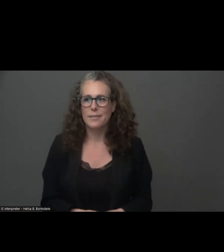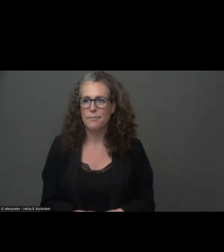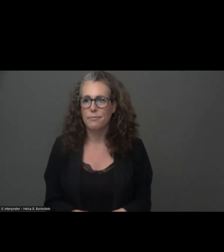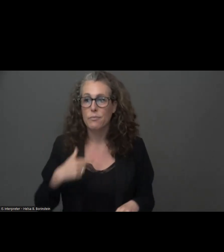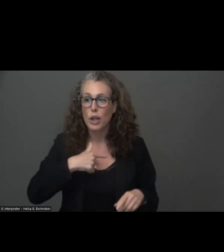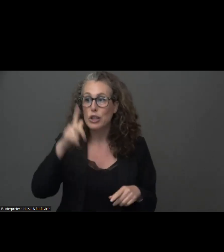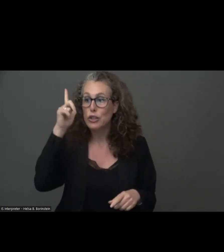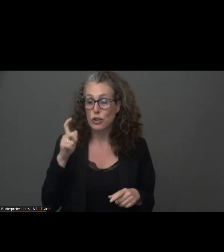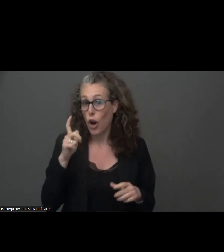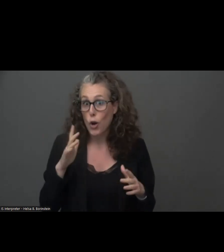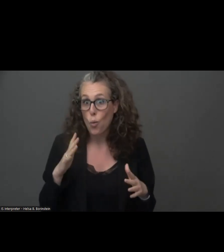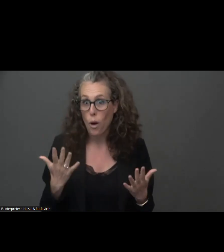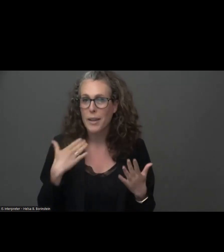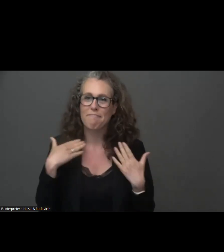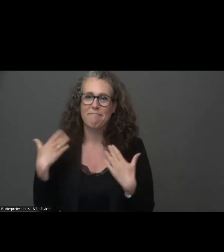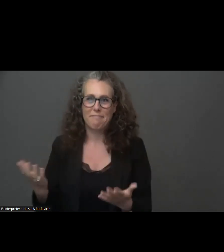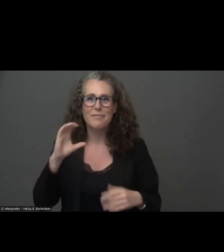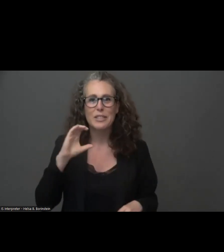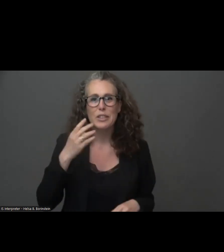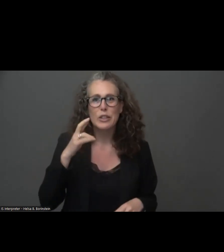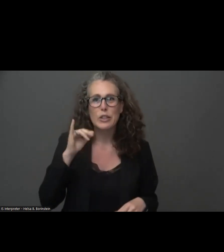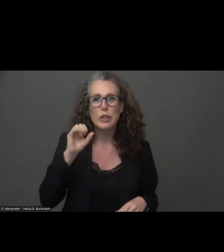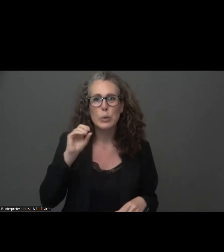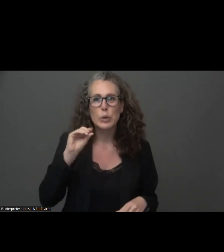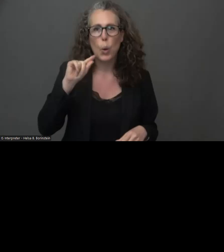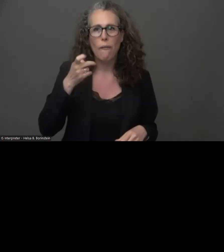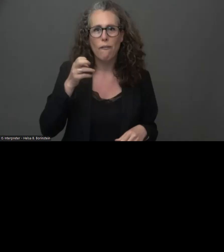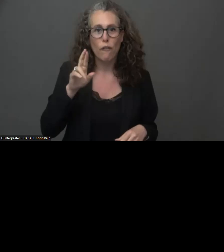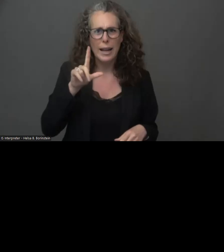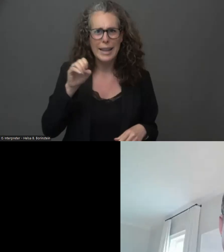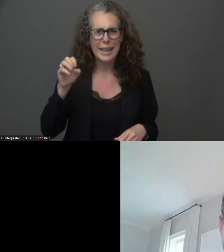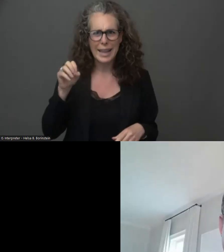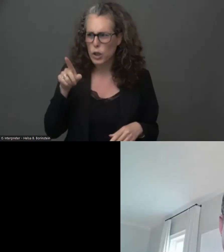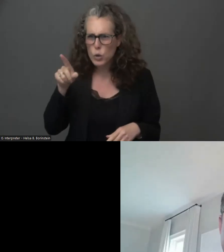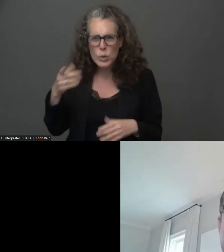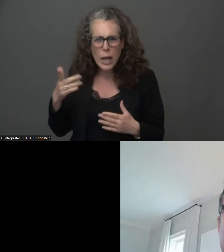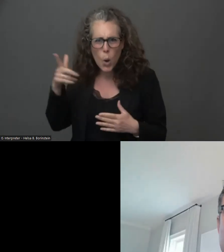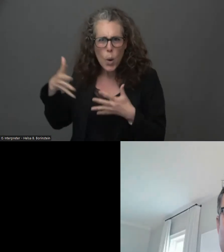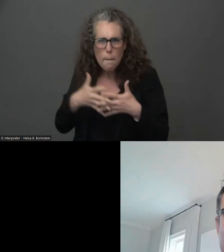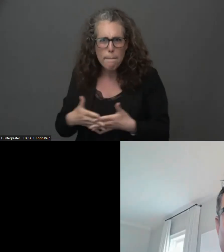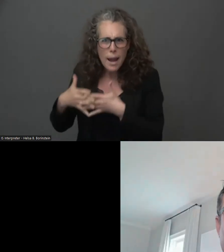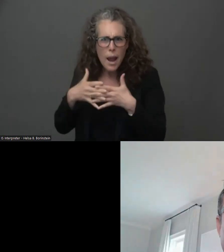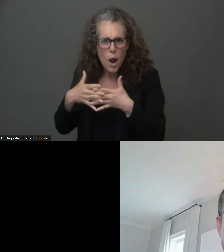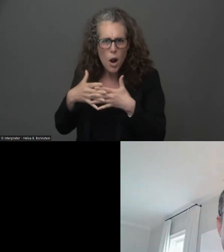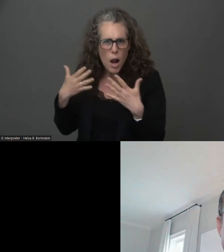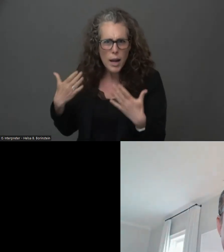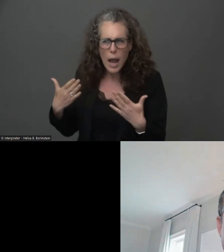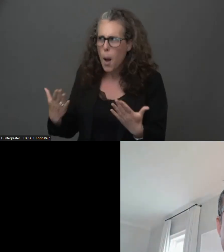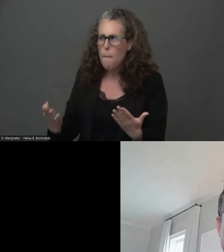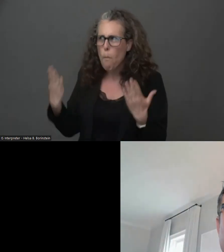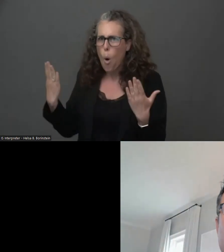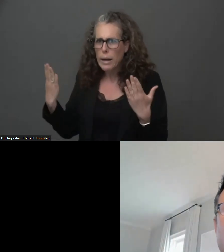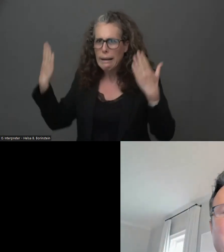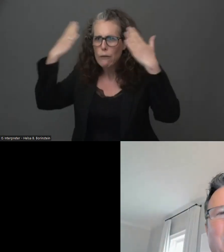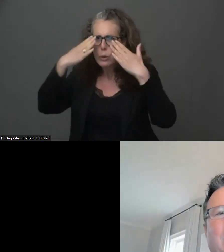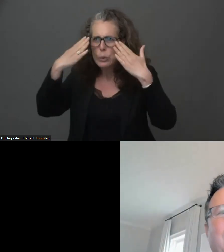going to hand over to Christopher Lee. I think you're based in the States this morning, this afternoon, this evening, Chris. It's all yours. Thank you